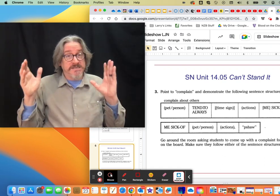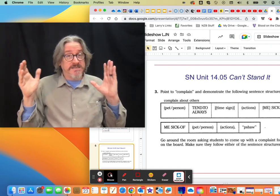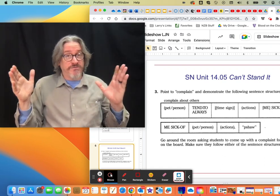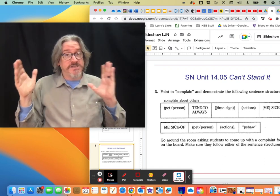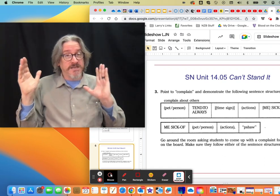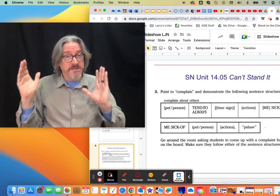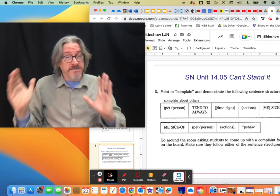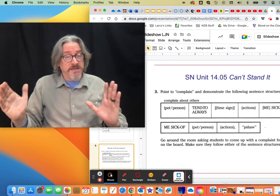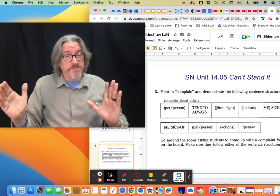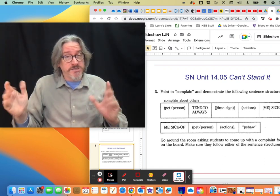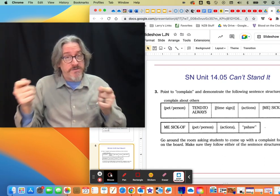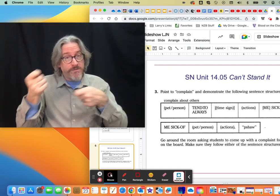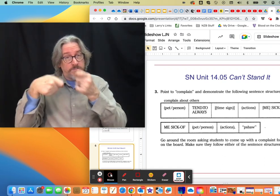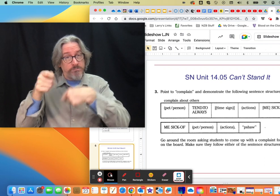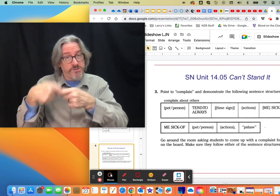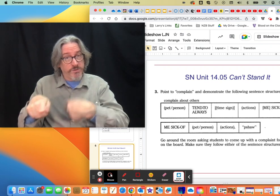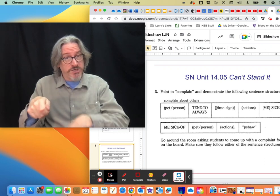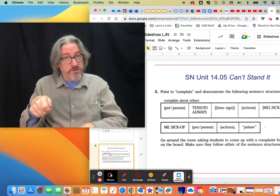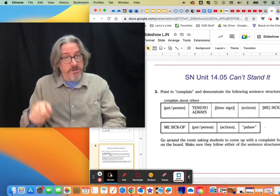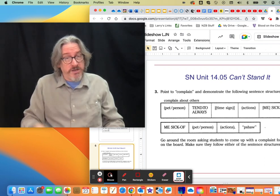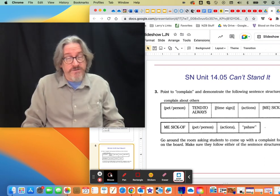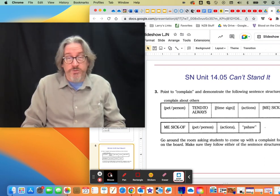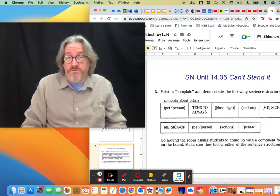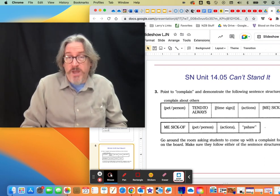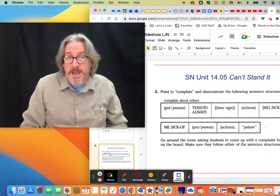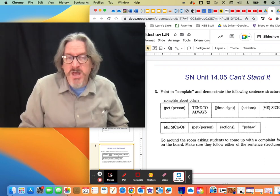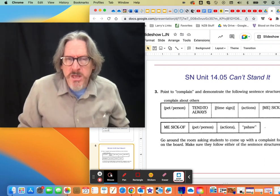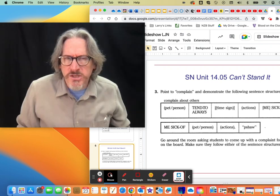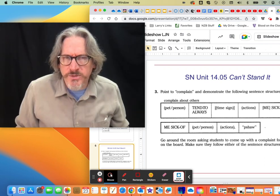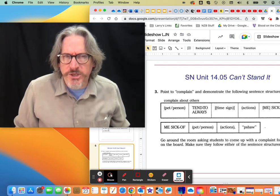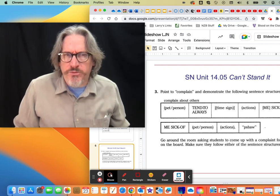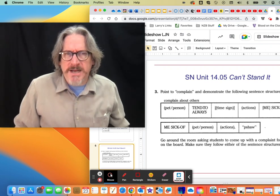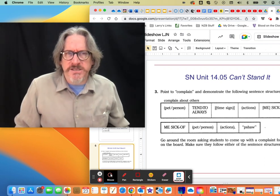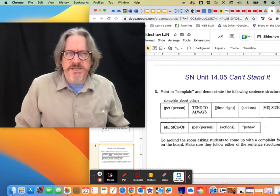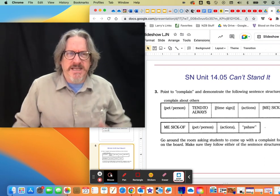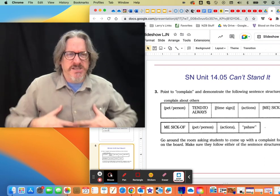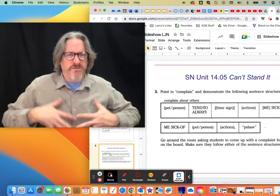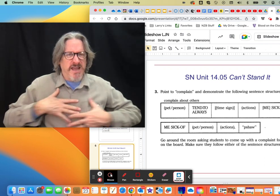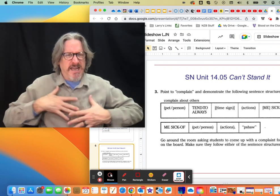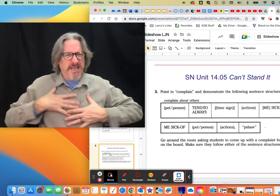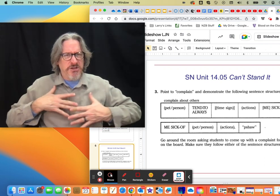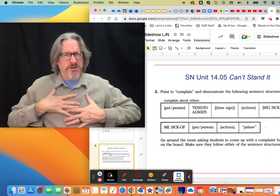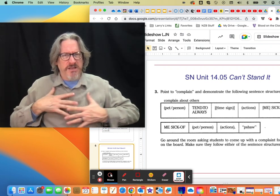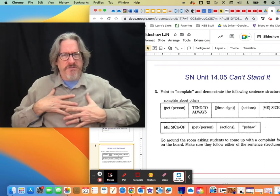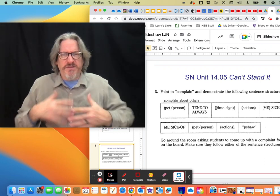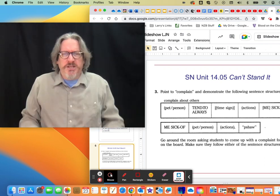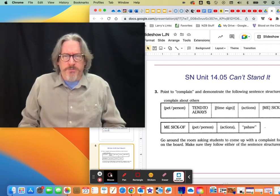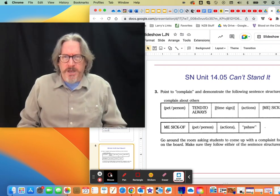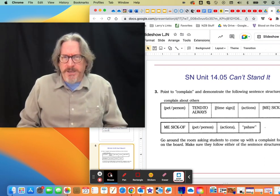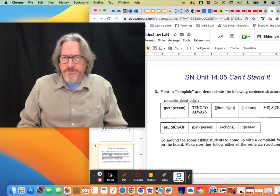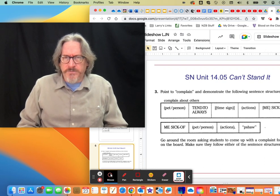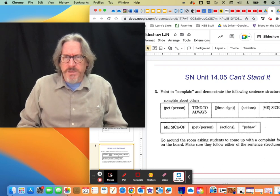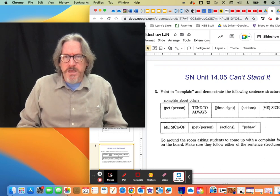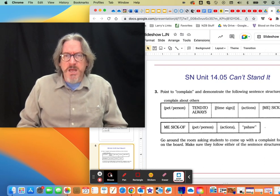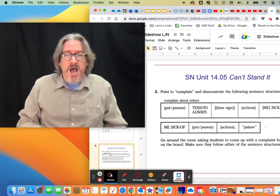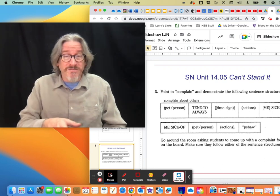down different sentence types and then switch out individual vocab. It's really good practice to get sort of that in the feel in your